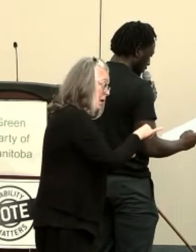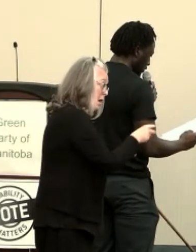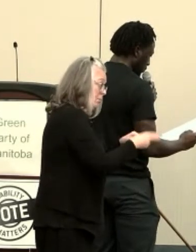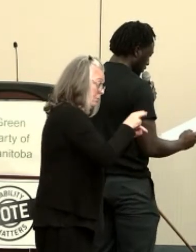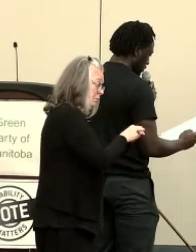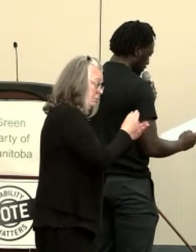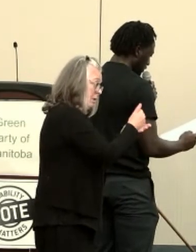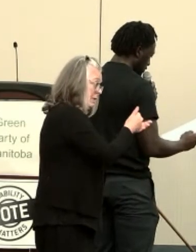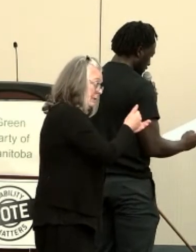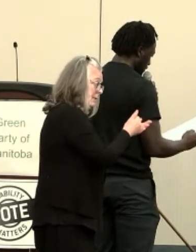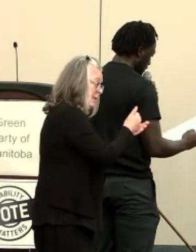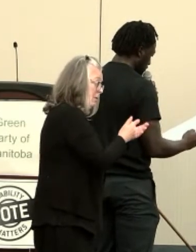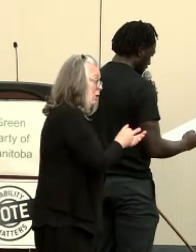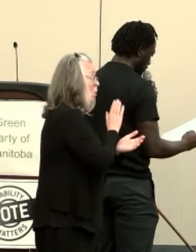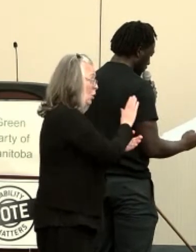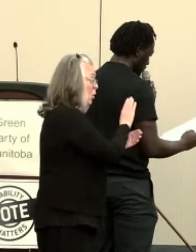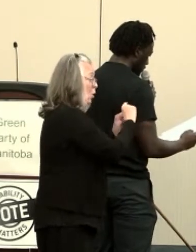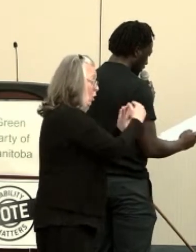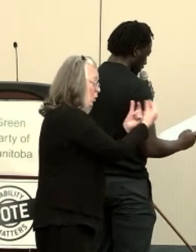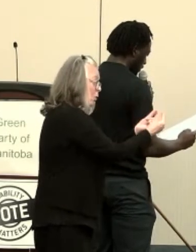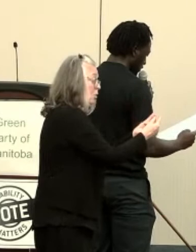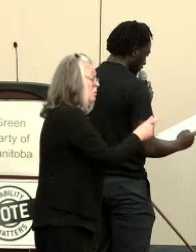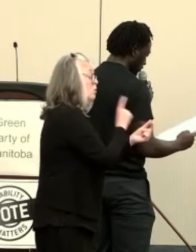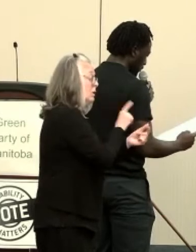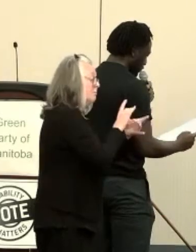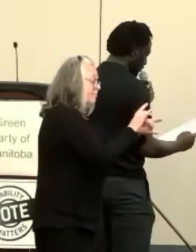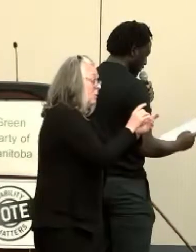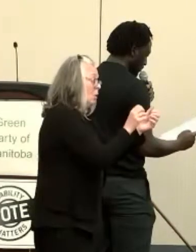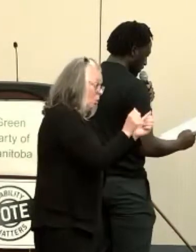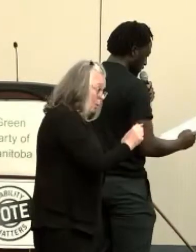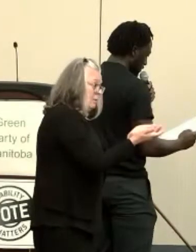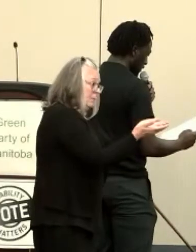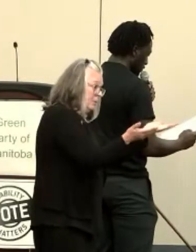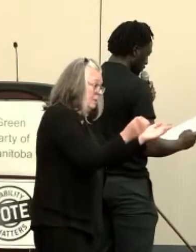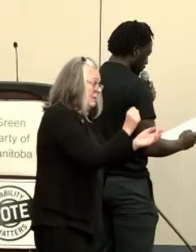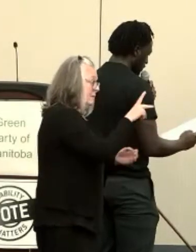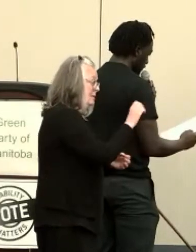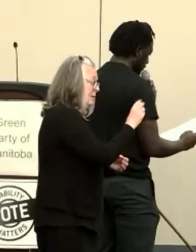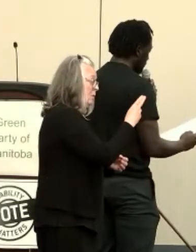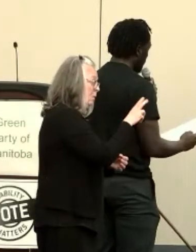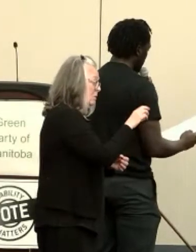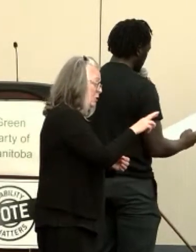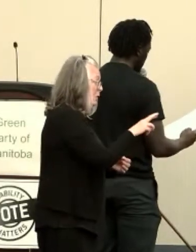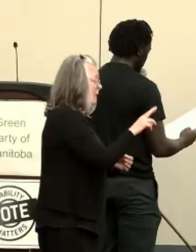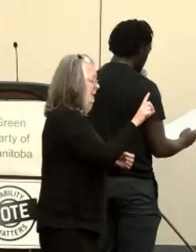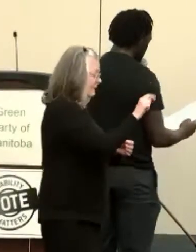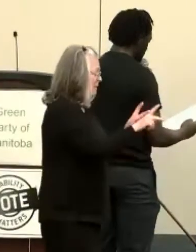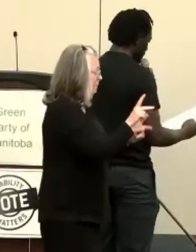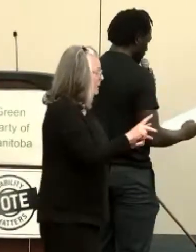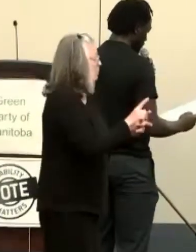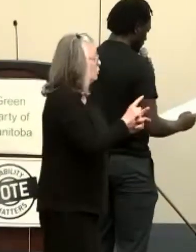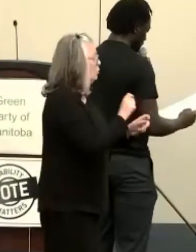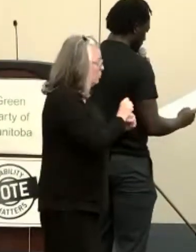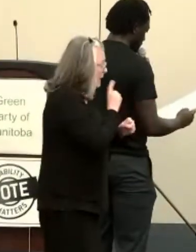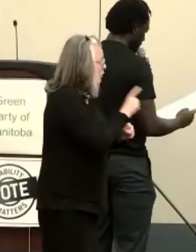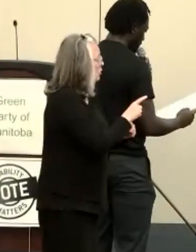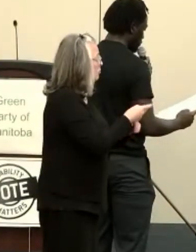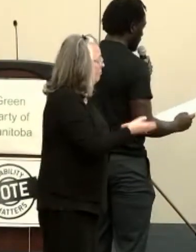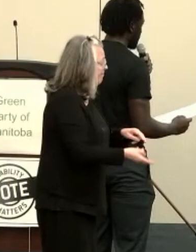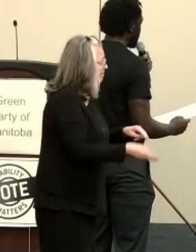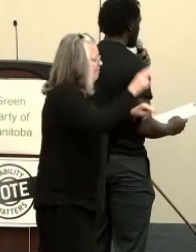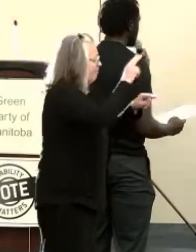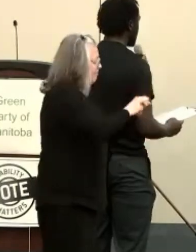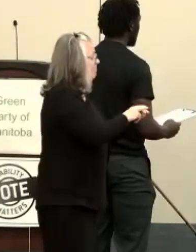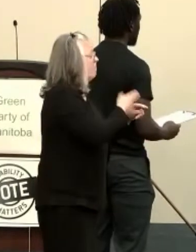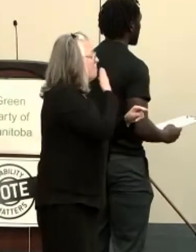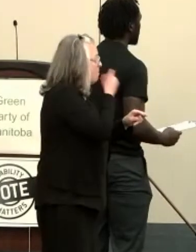party work with organizations and stakeholders in the overall disability sector to develop and implement a competency-based